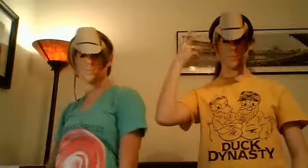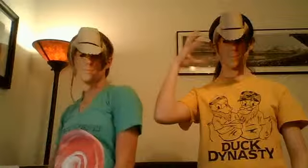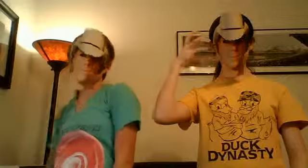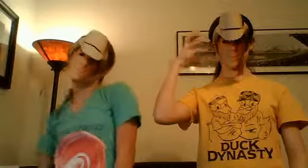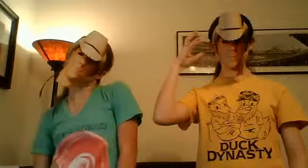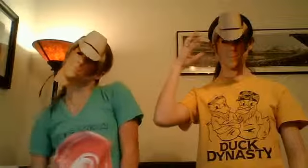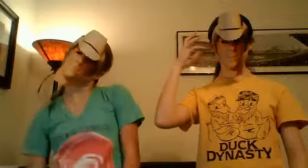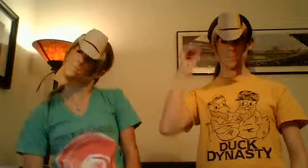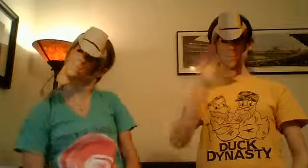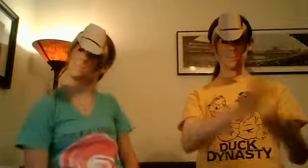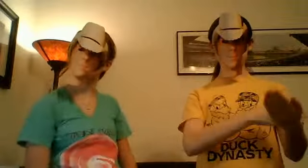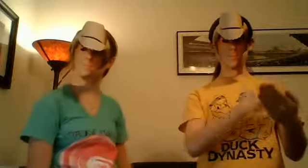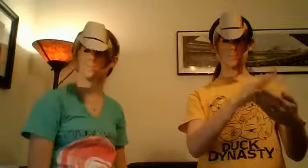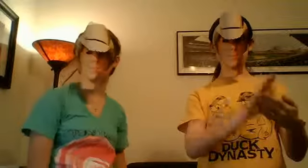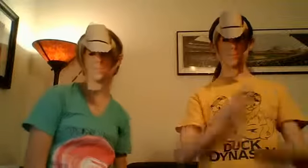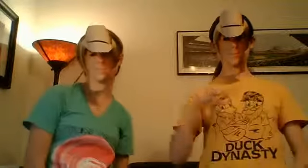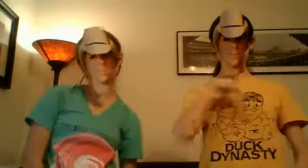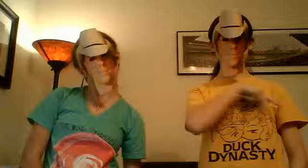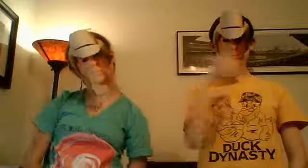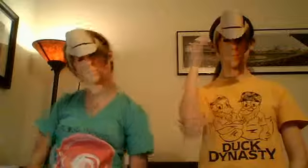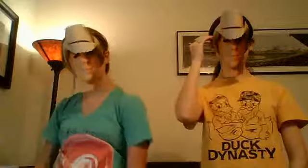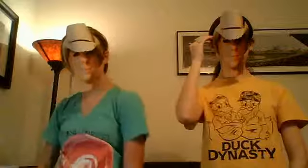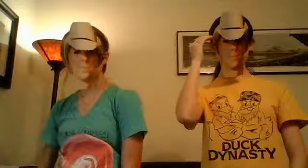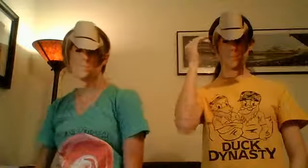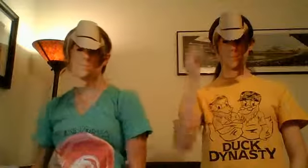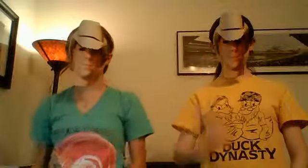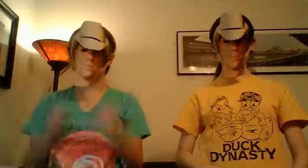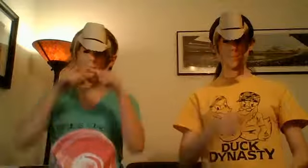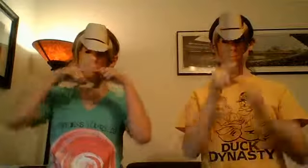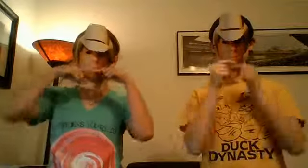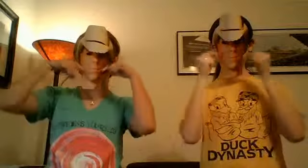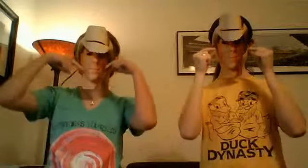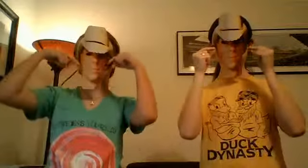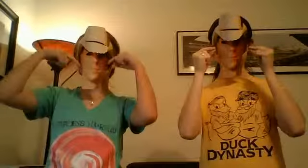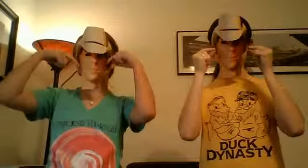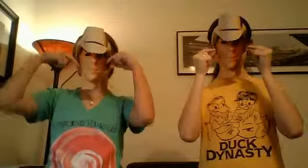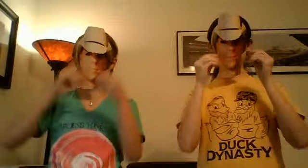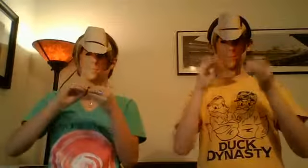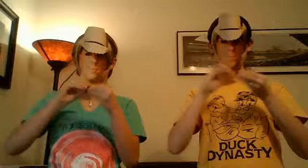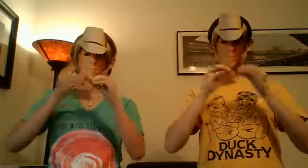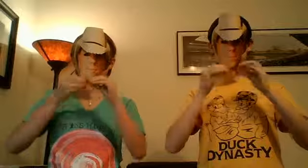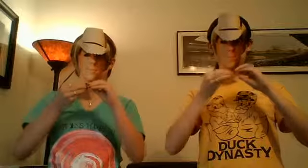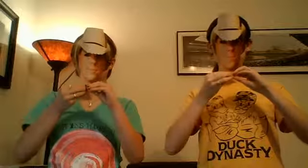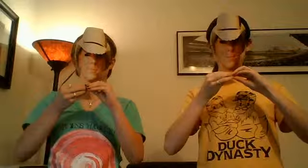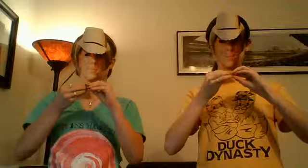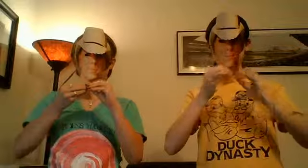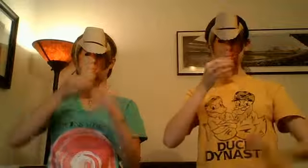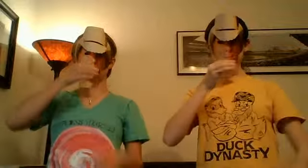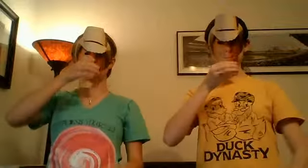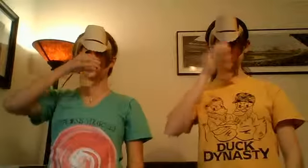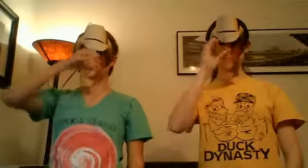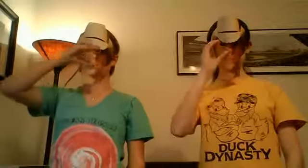radio. Sing along, tell us what we know. It's a smile, it's a kiss, it's a sip